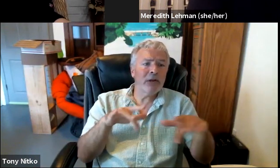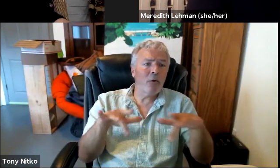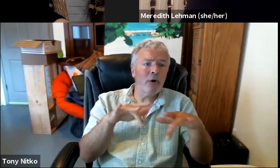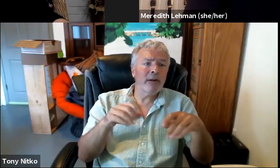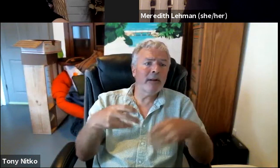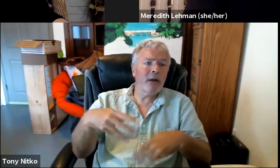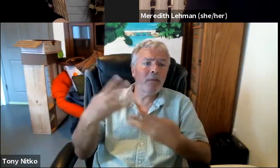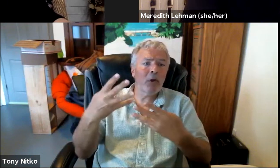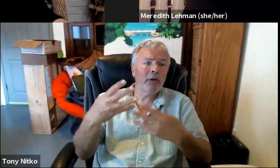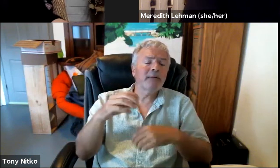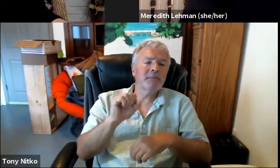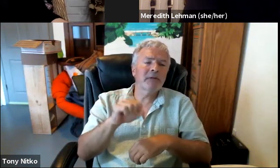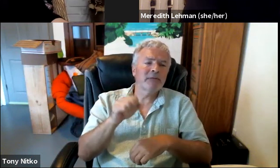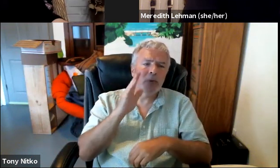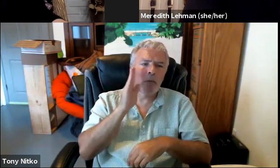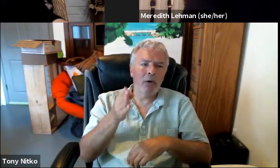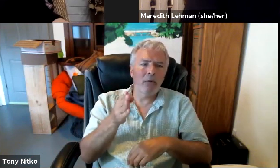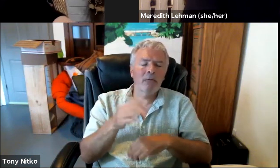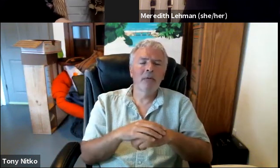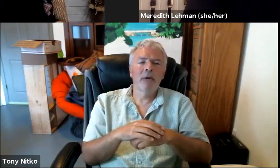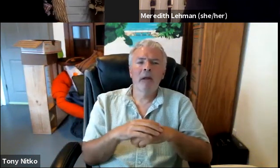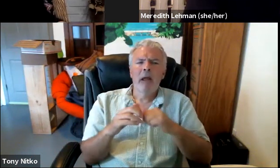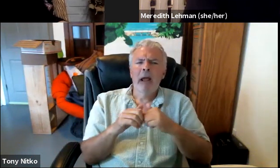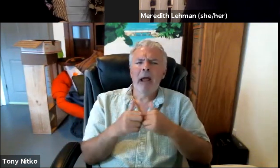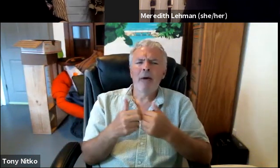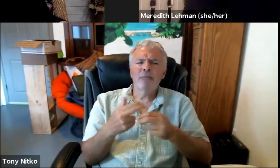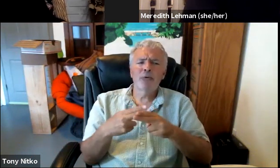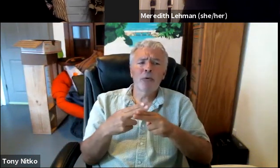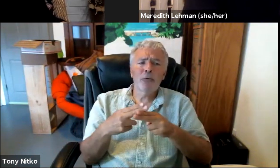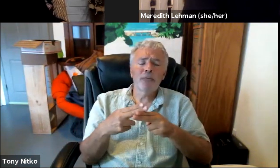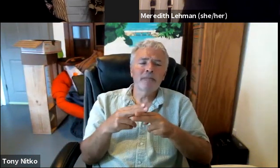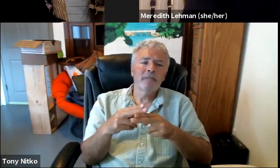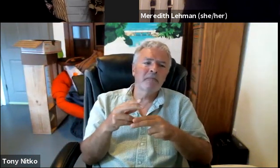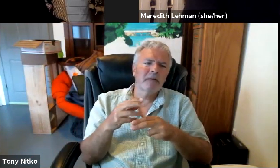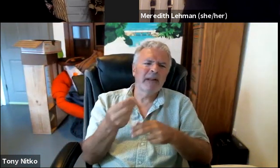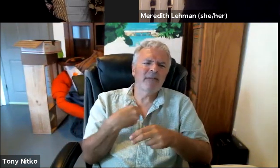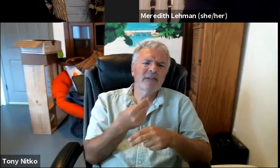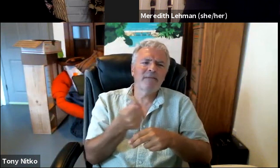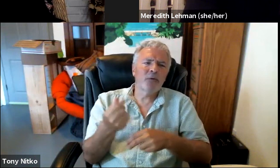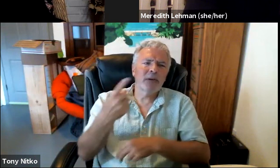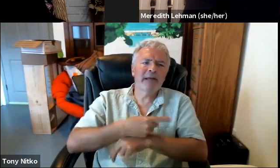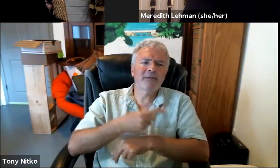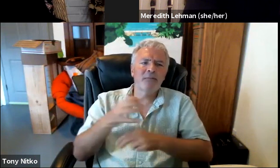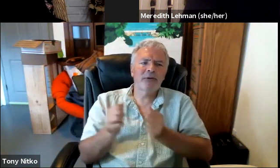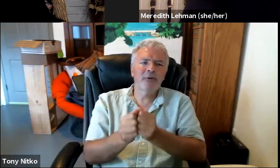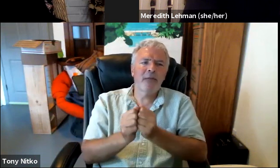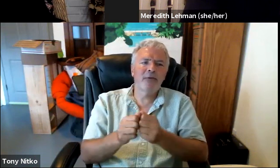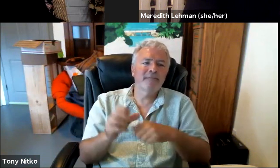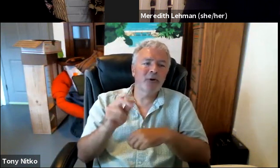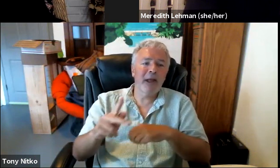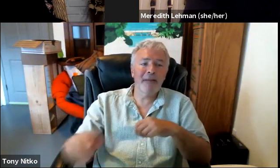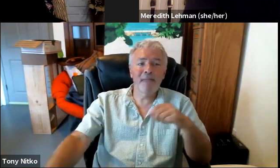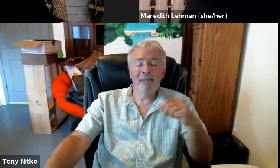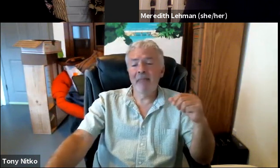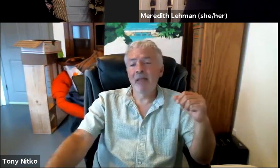Someone asked me recently if this recording would be uploaded, and this recording will be uploaded. If you could just